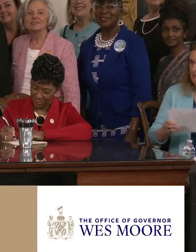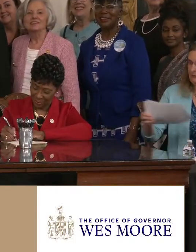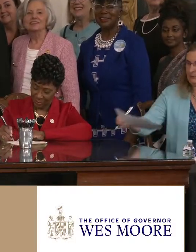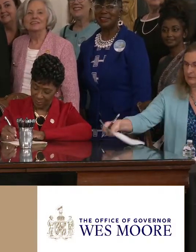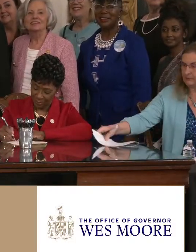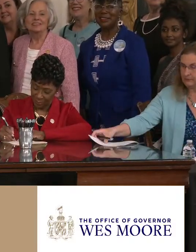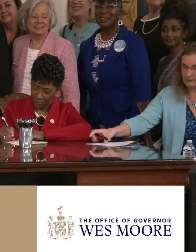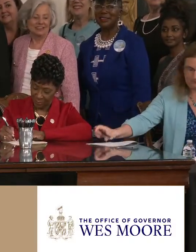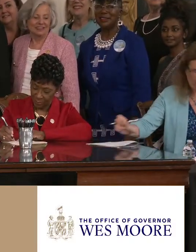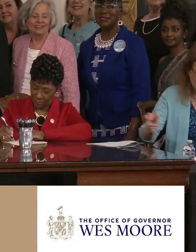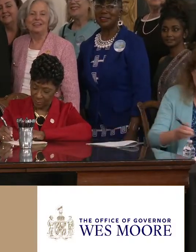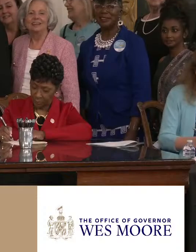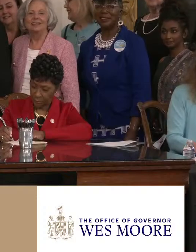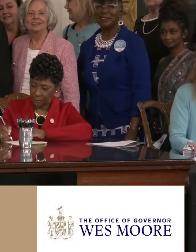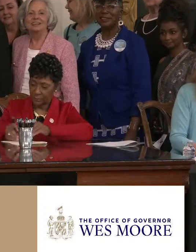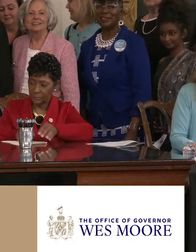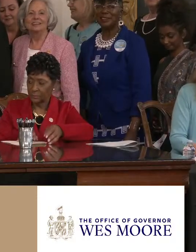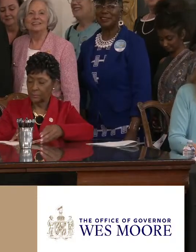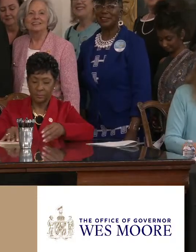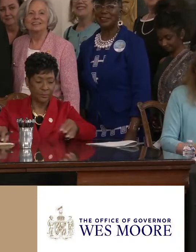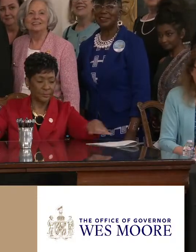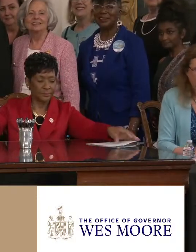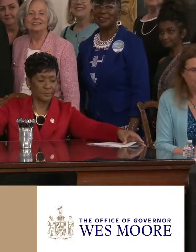Joe, we got a couple more here. Let me bring them around.